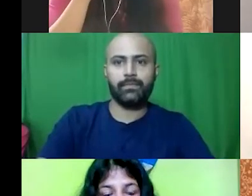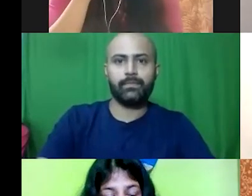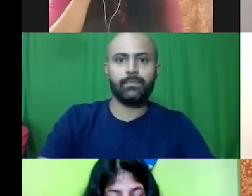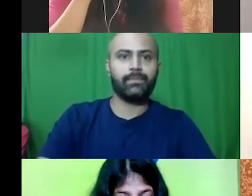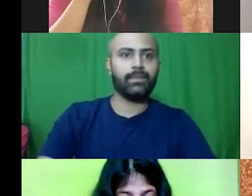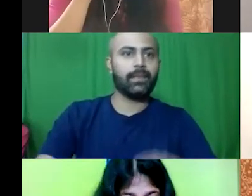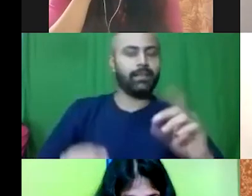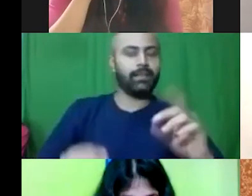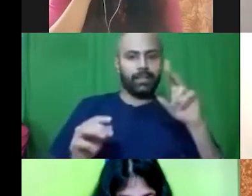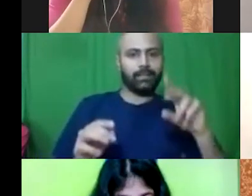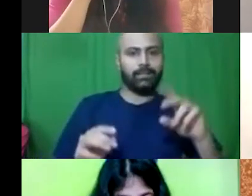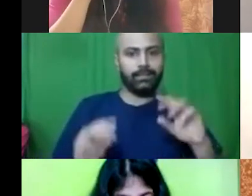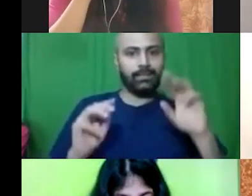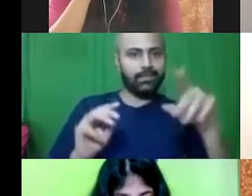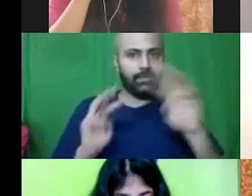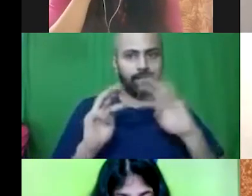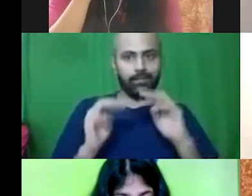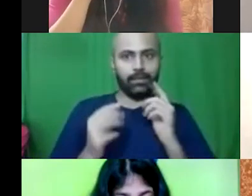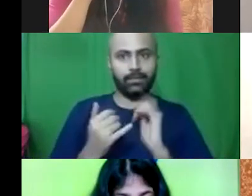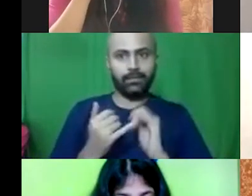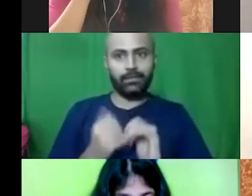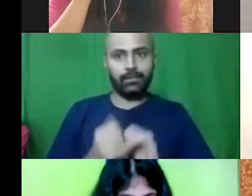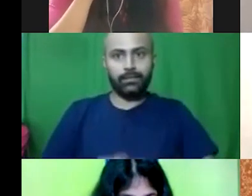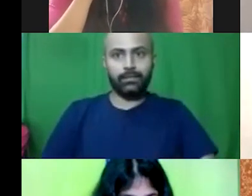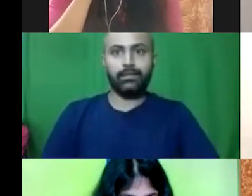Guys, what do you all think? Did we have fun?